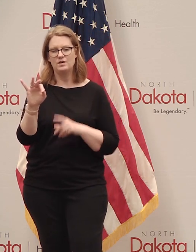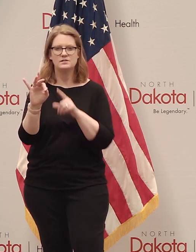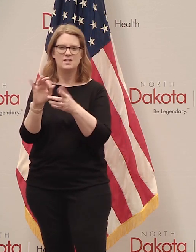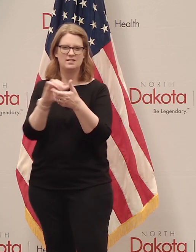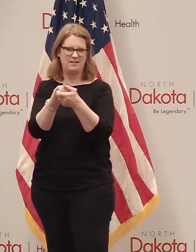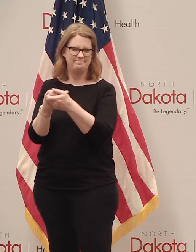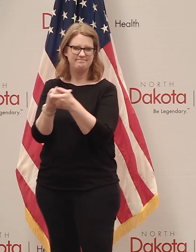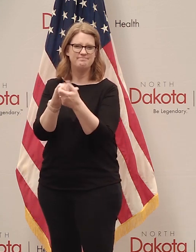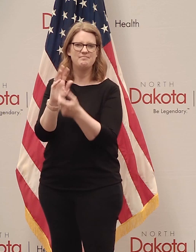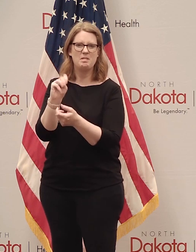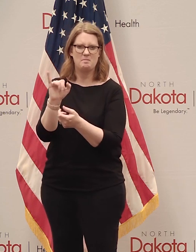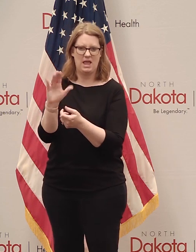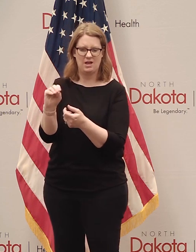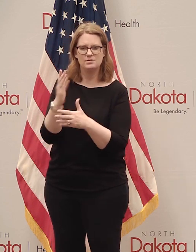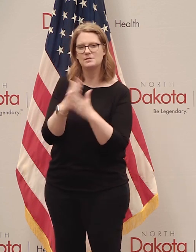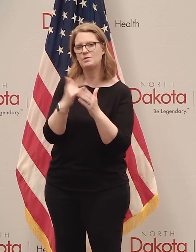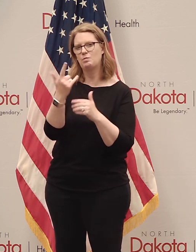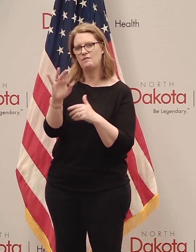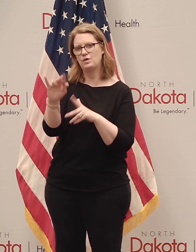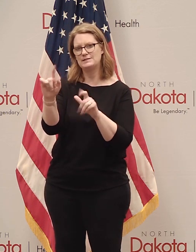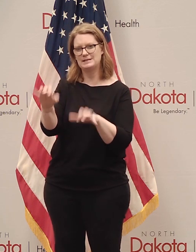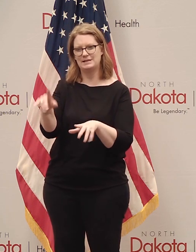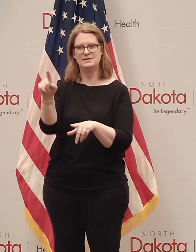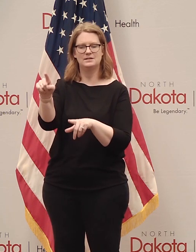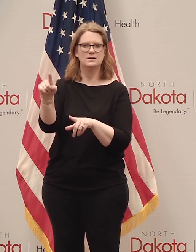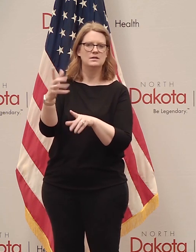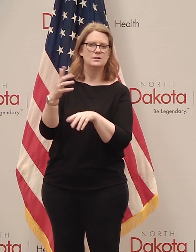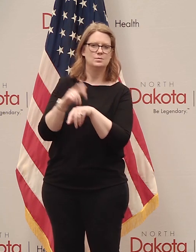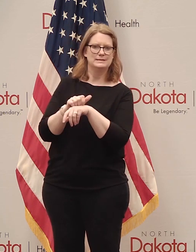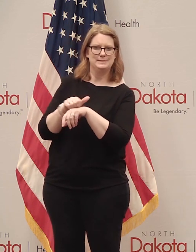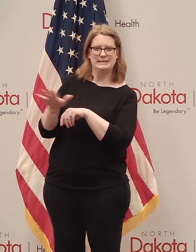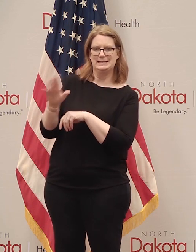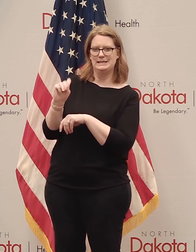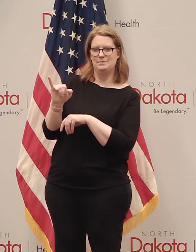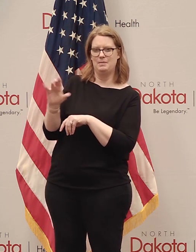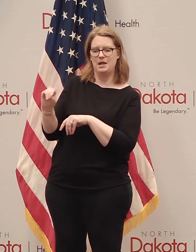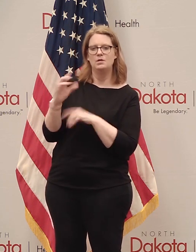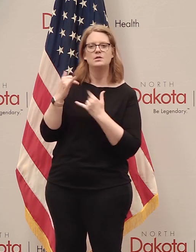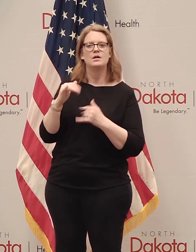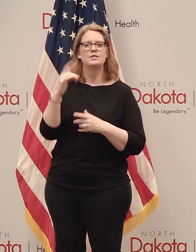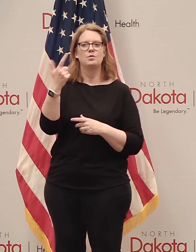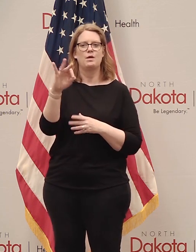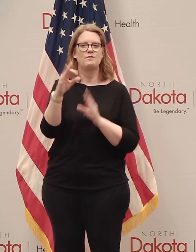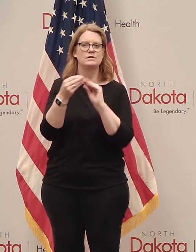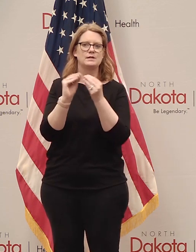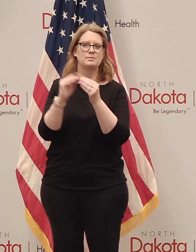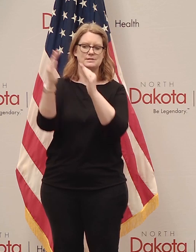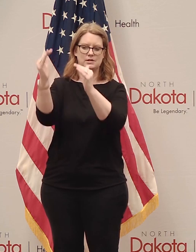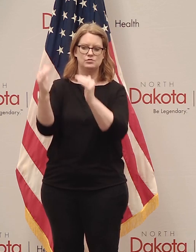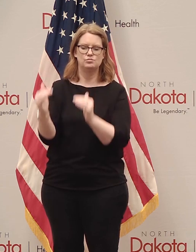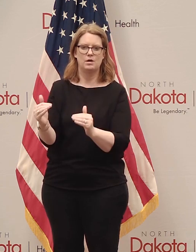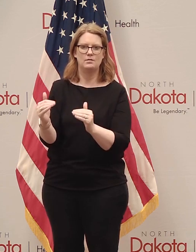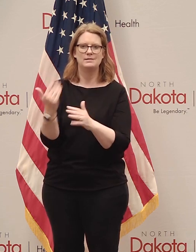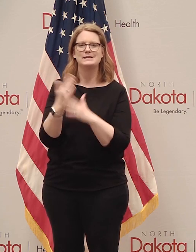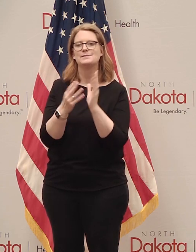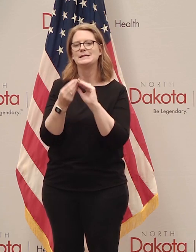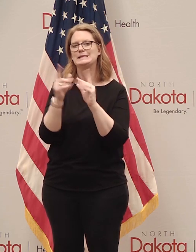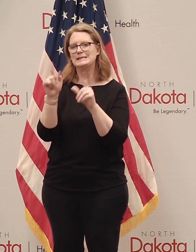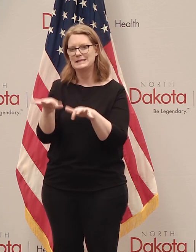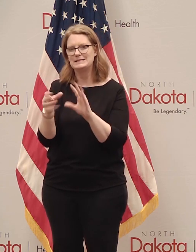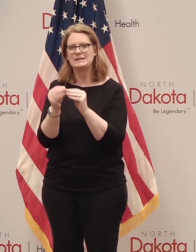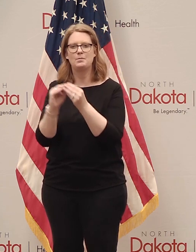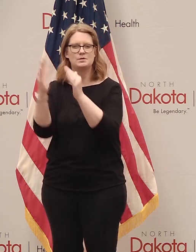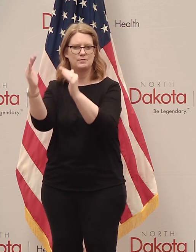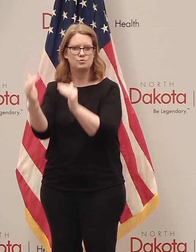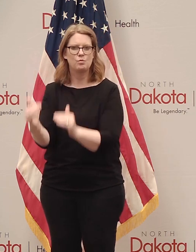Mayo. And so some of the Grand Forks testing earlier on was going to Mayo. Now that the Grand Forks numbers have dropped, some of the testing numbers have dropped.